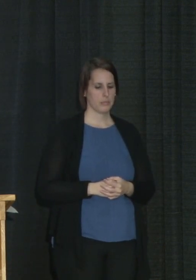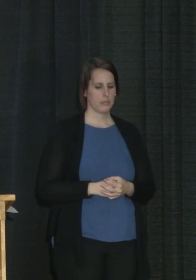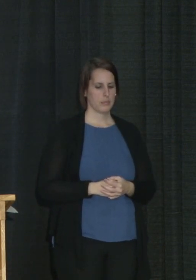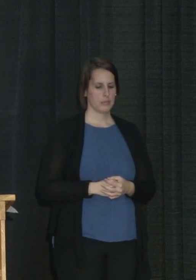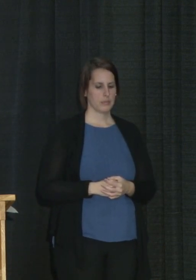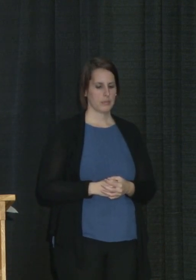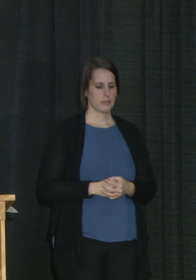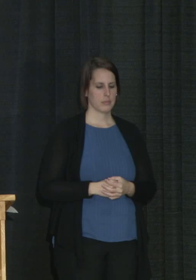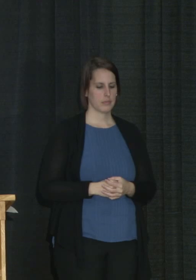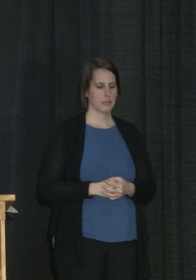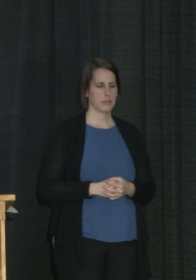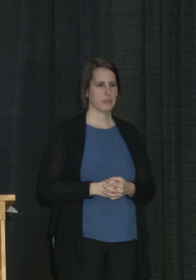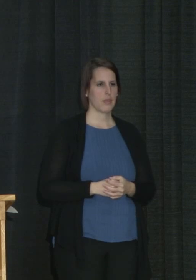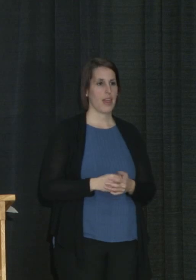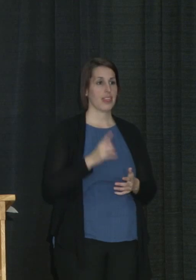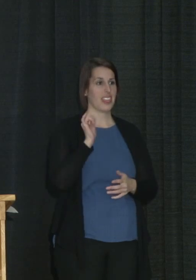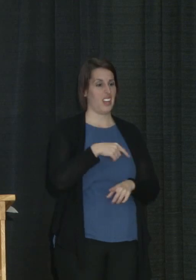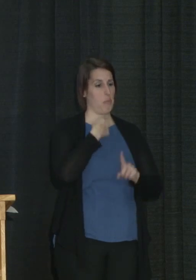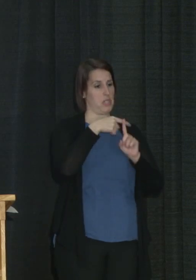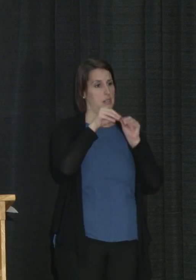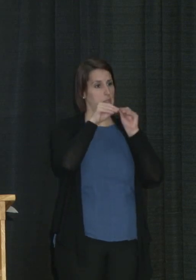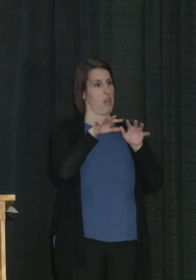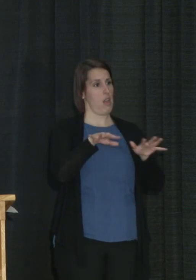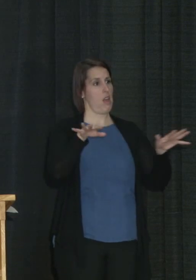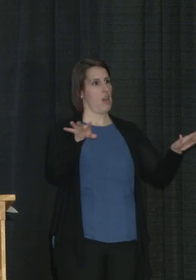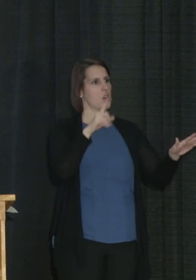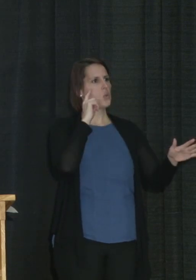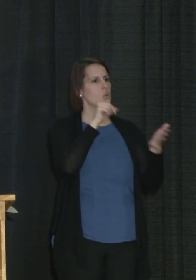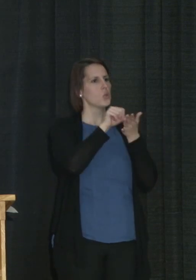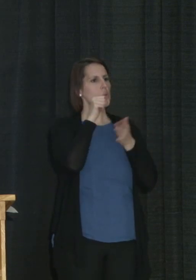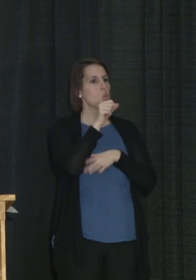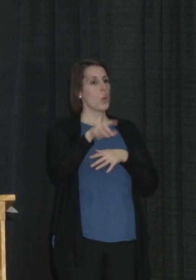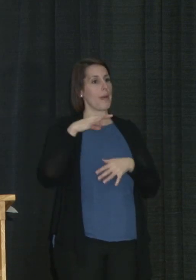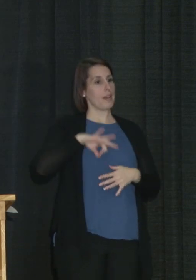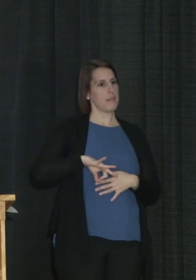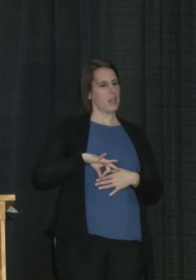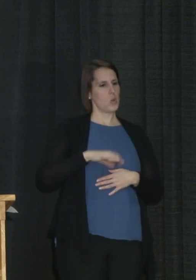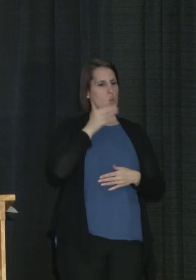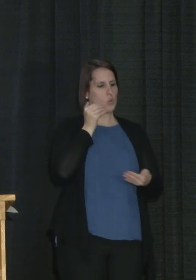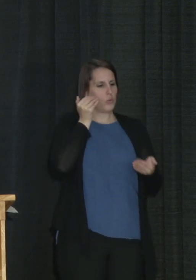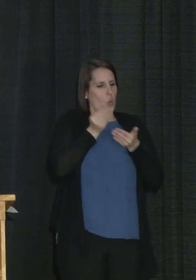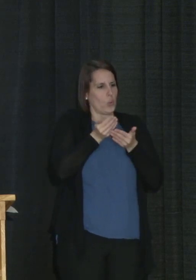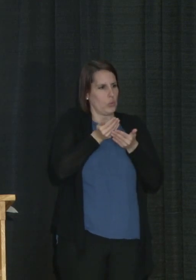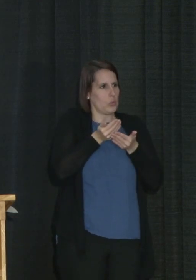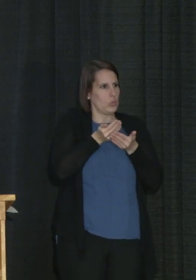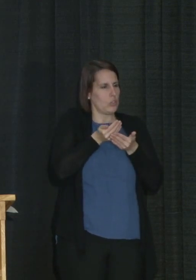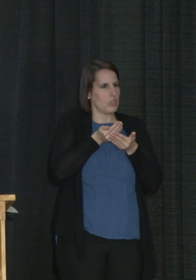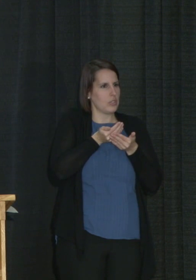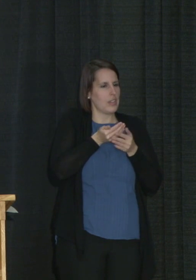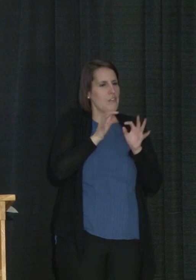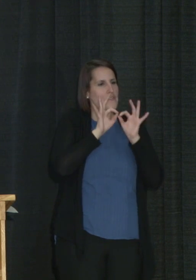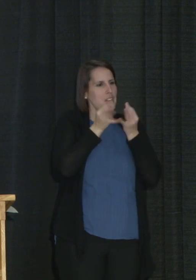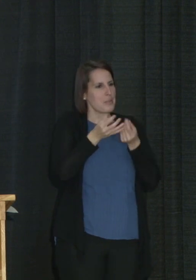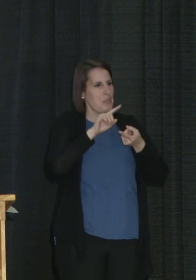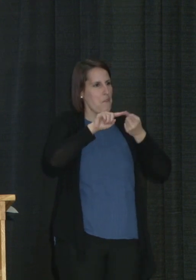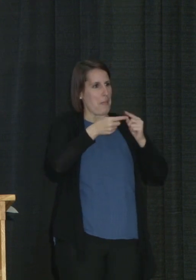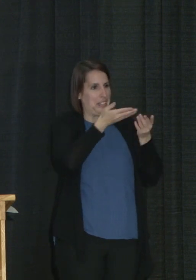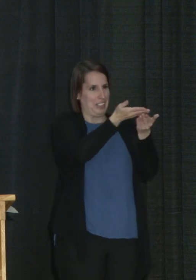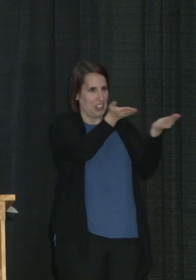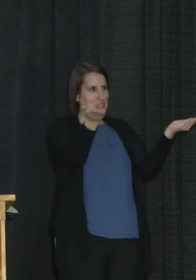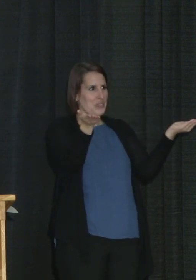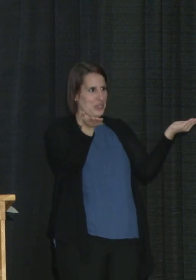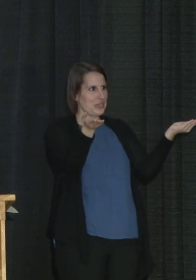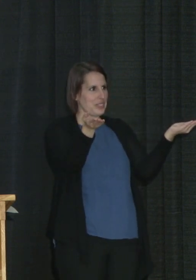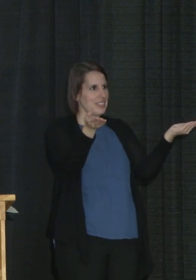Often, the first to benefit from this powerful force of positive change are those closest to us, the same friends and family who lent their love and